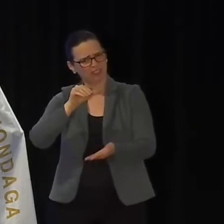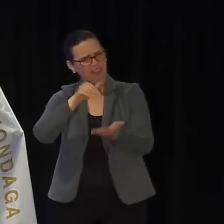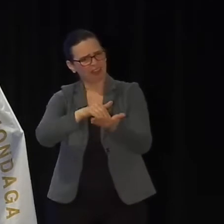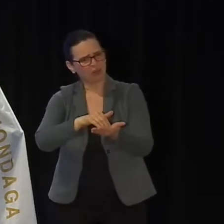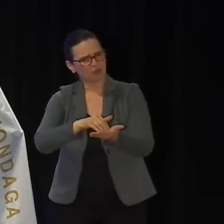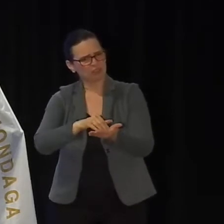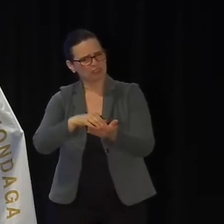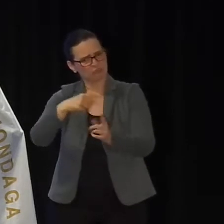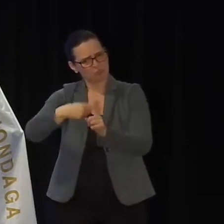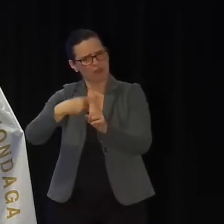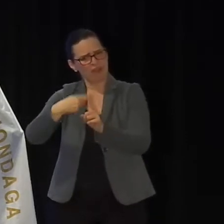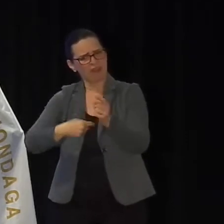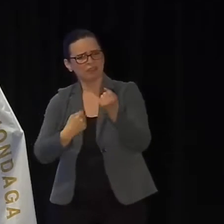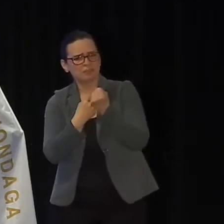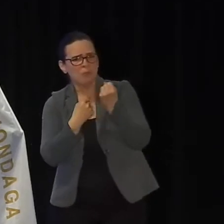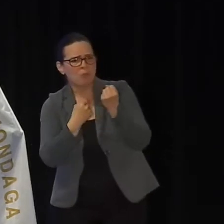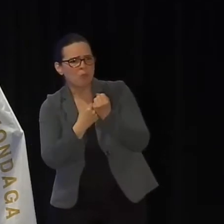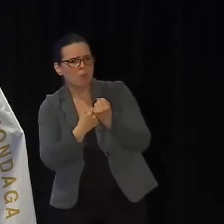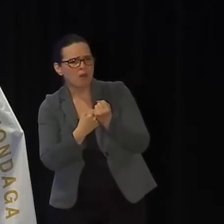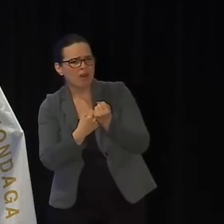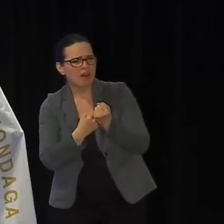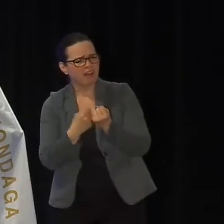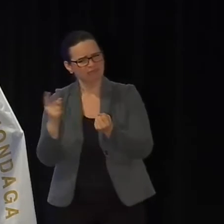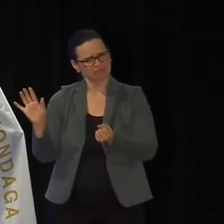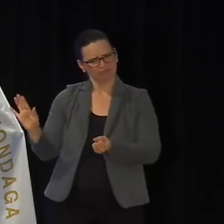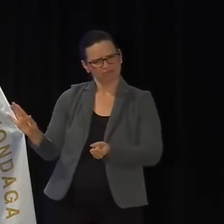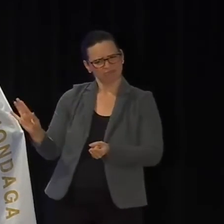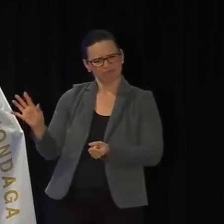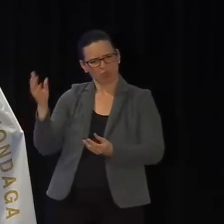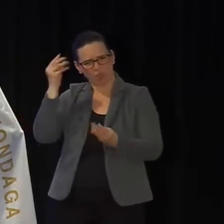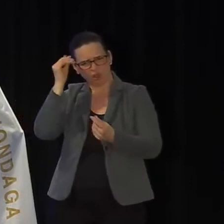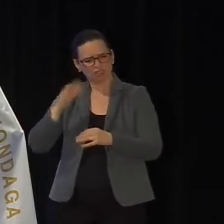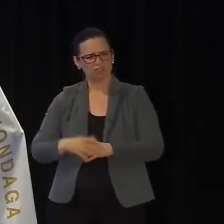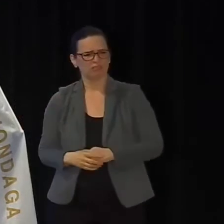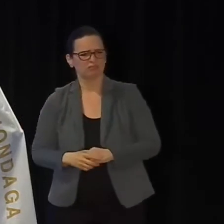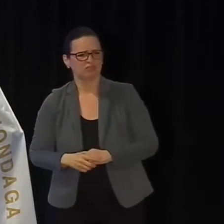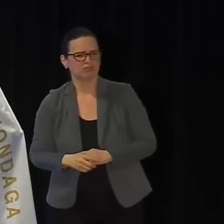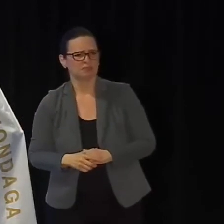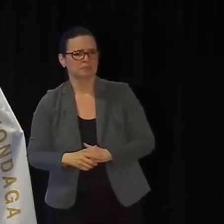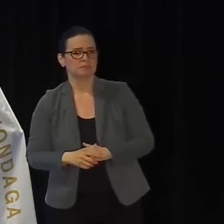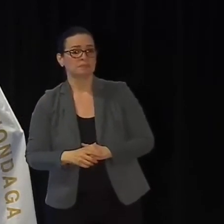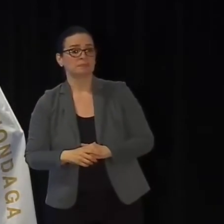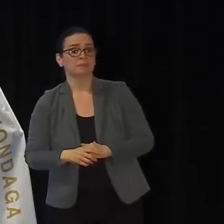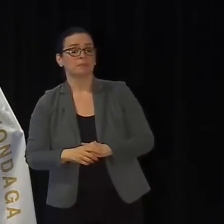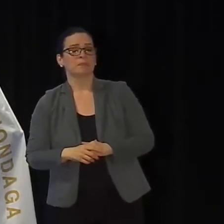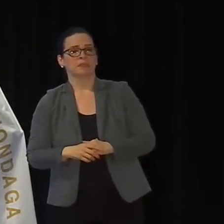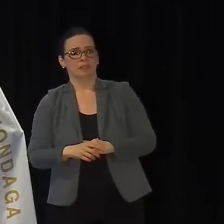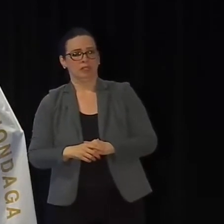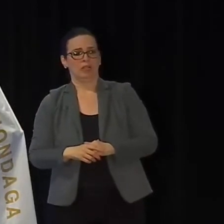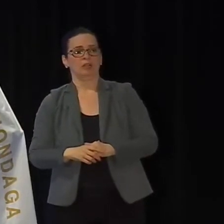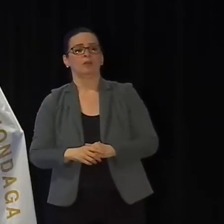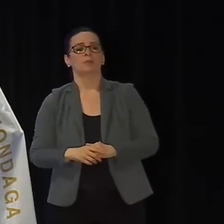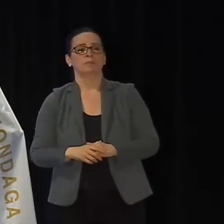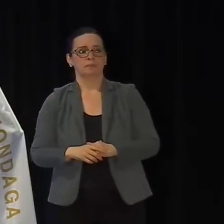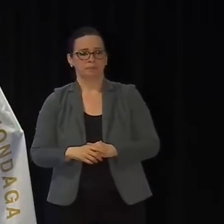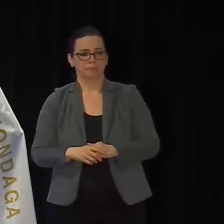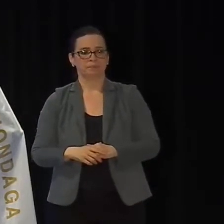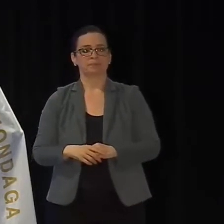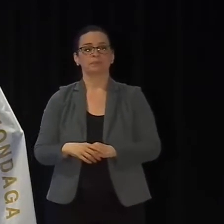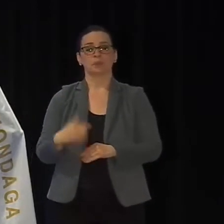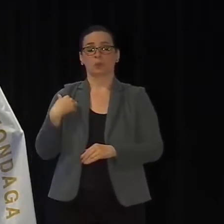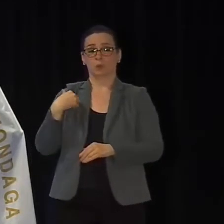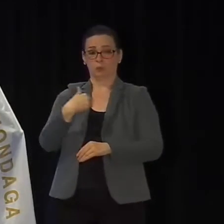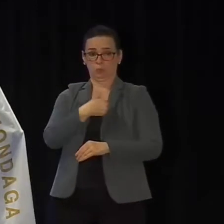to inspect. We don't have a codes department, right? So we were brought in February. The city reached out to us